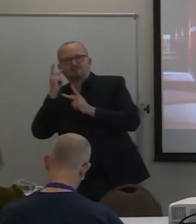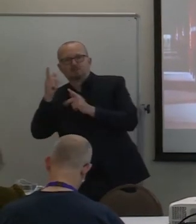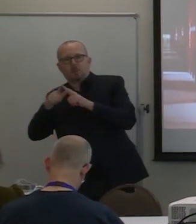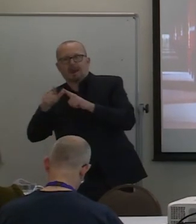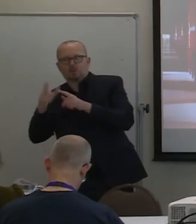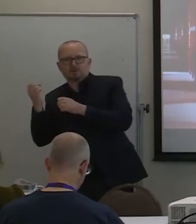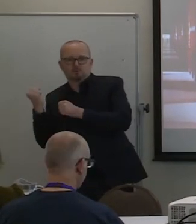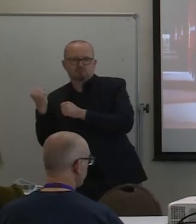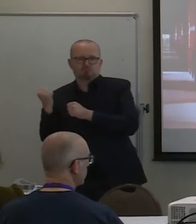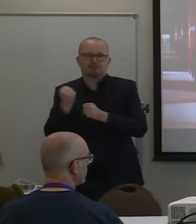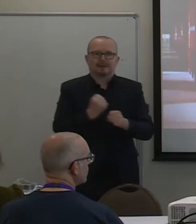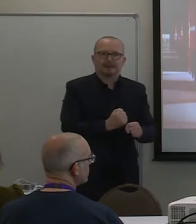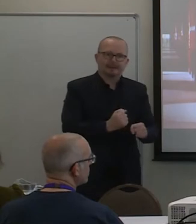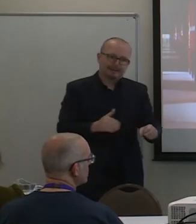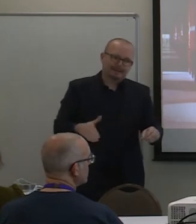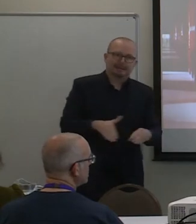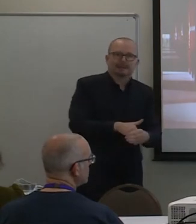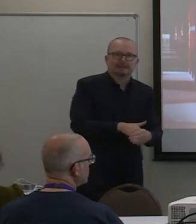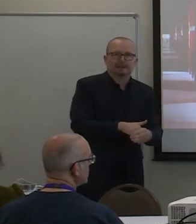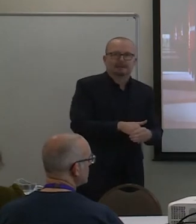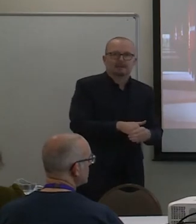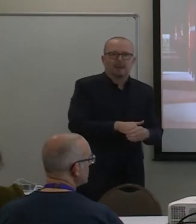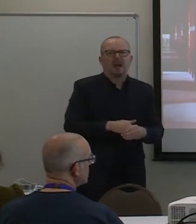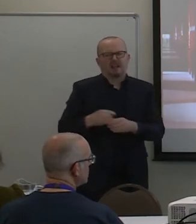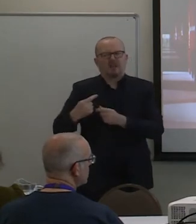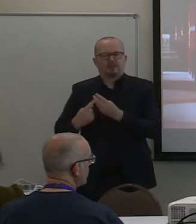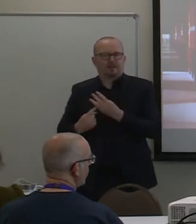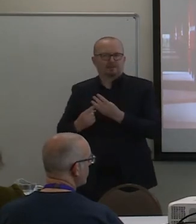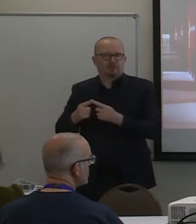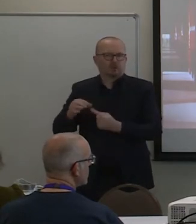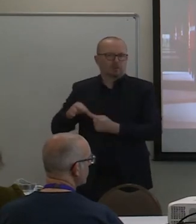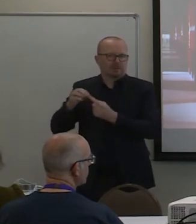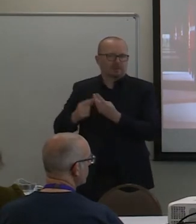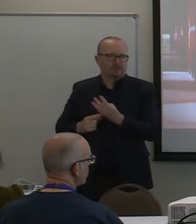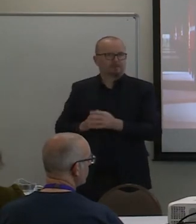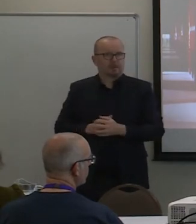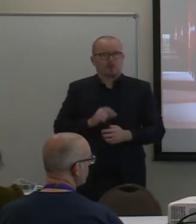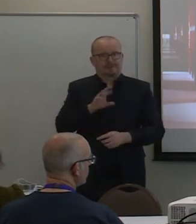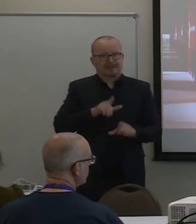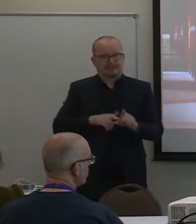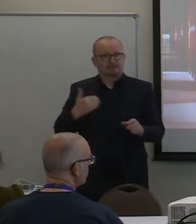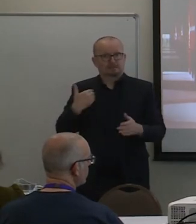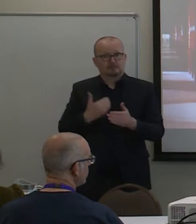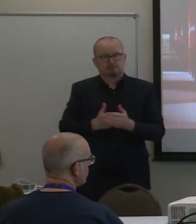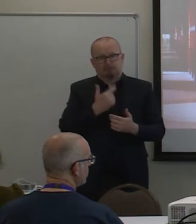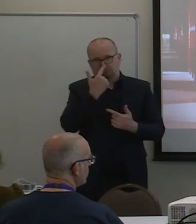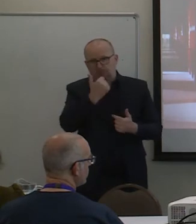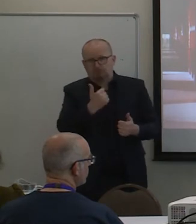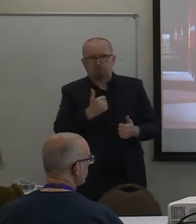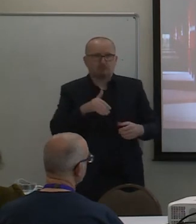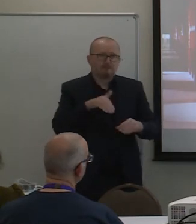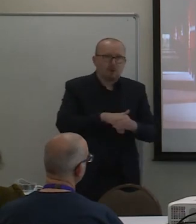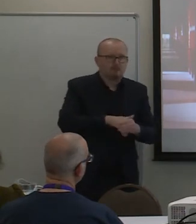normal things that most of the people in this sector bring with them. And over the past 10 years, I've been fortunate enough to be involved in a lot of